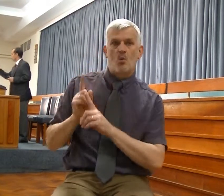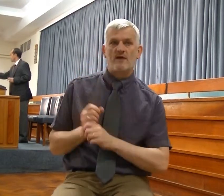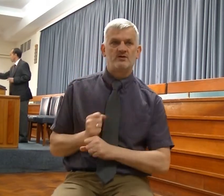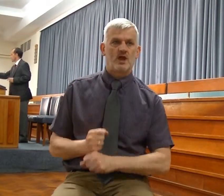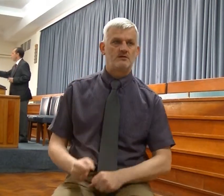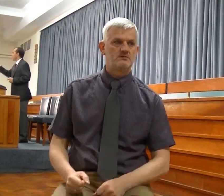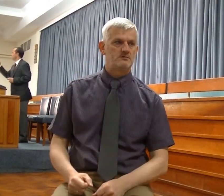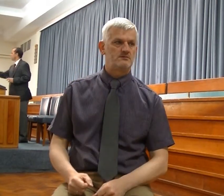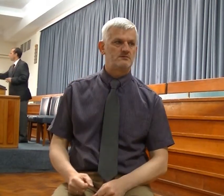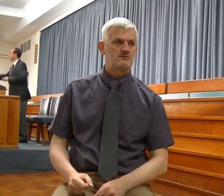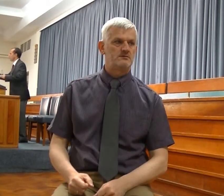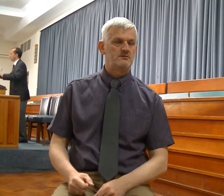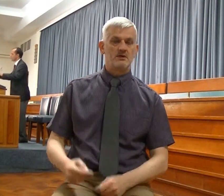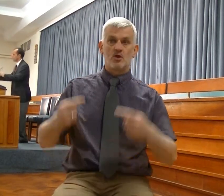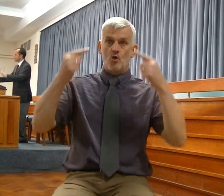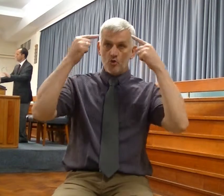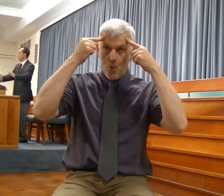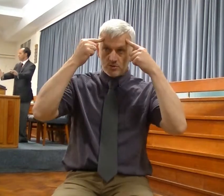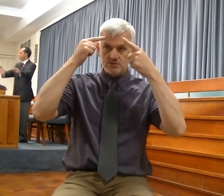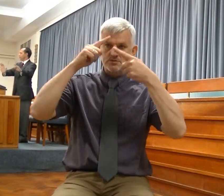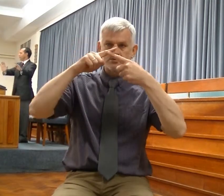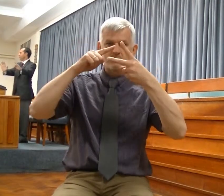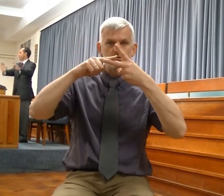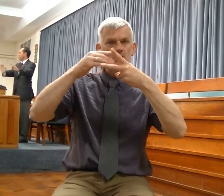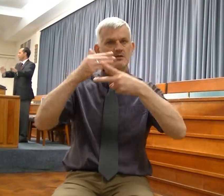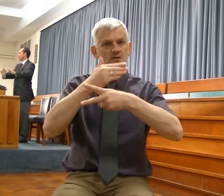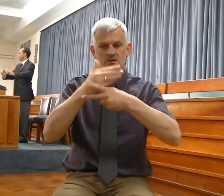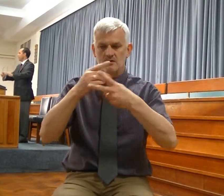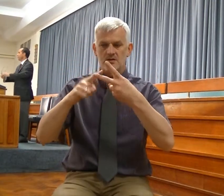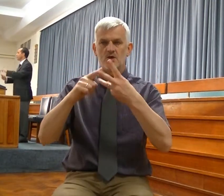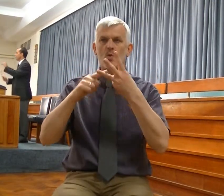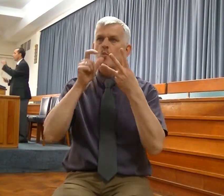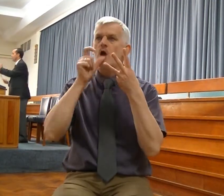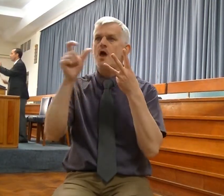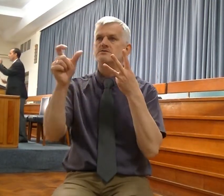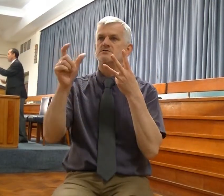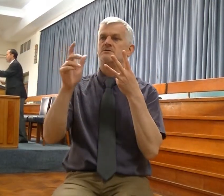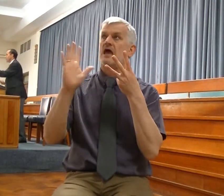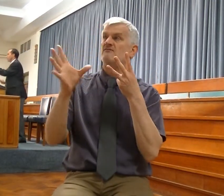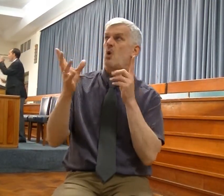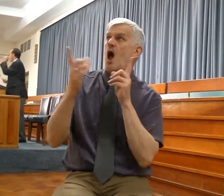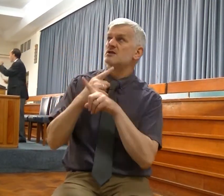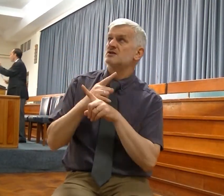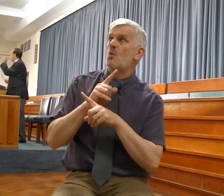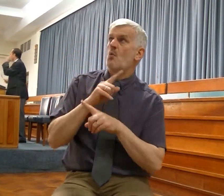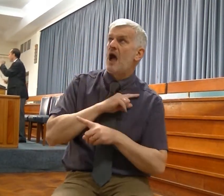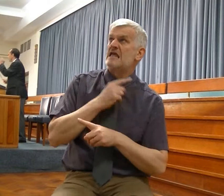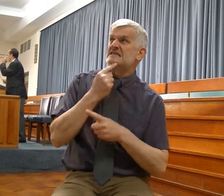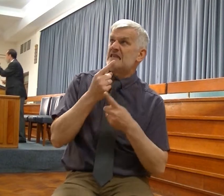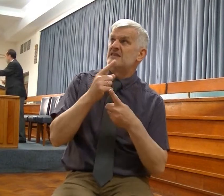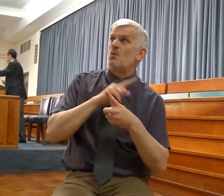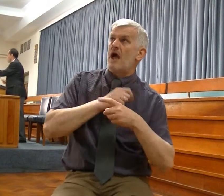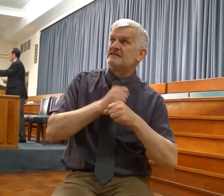Your works, your thoughts, everything will be scrutinized before the living God. And we will have to pay